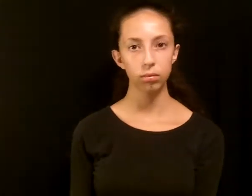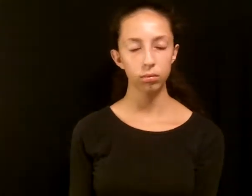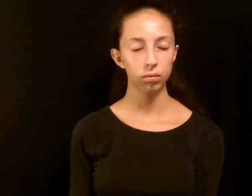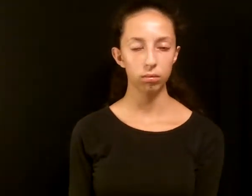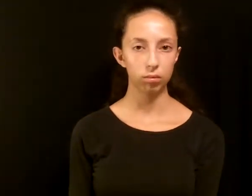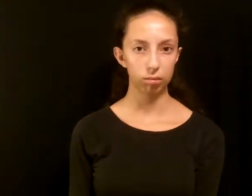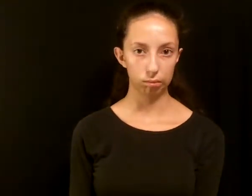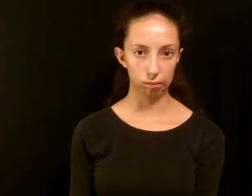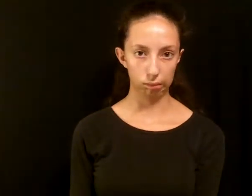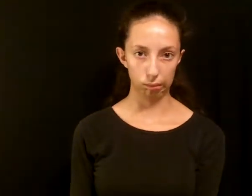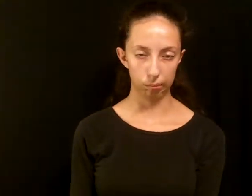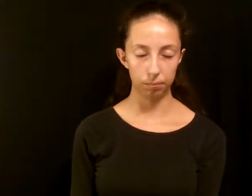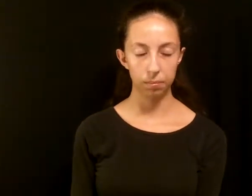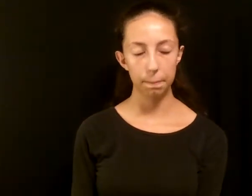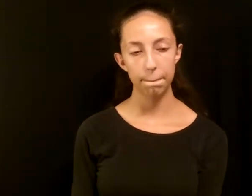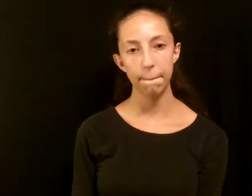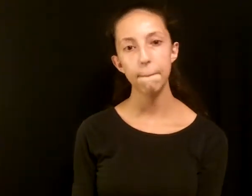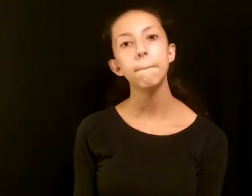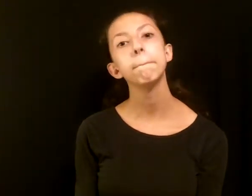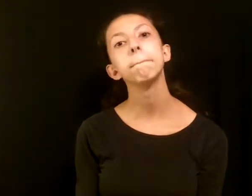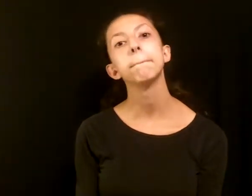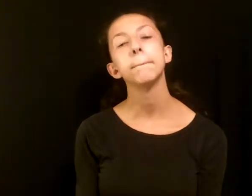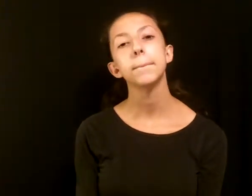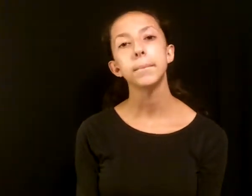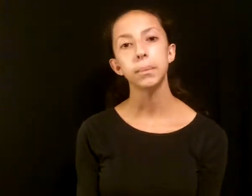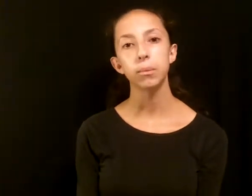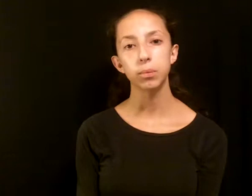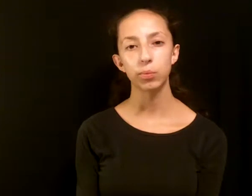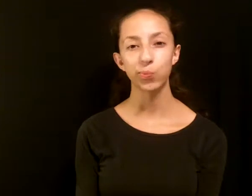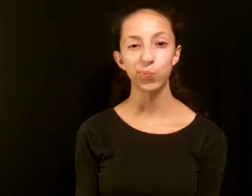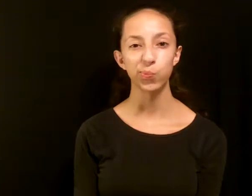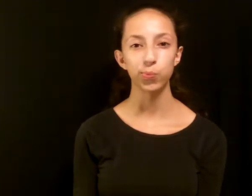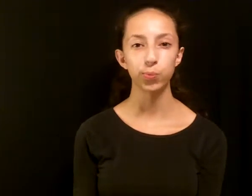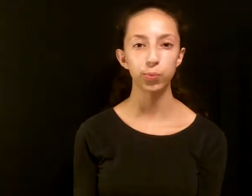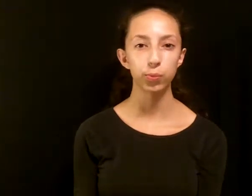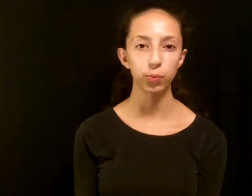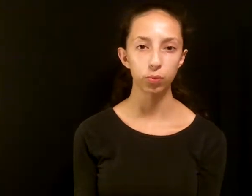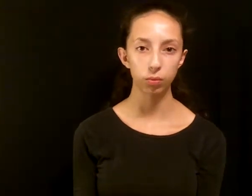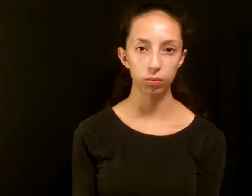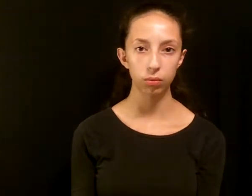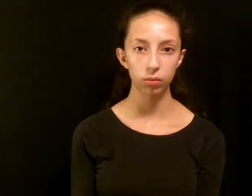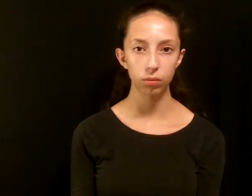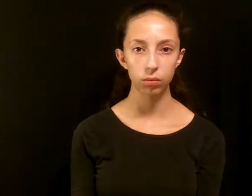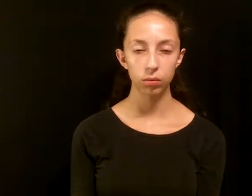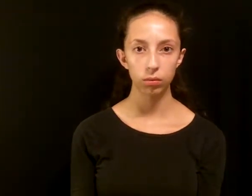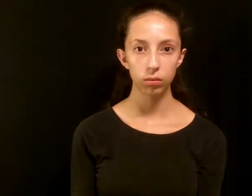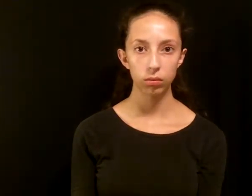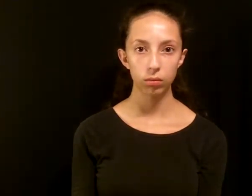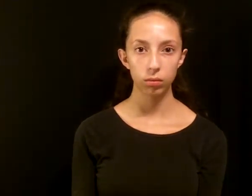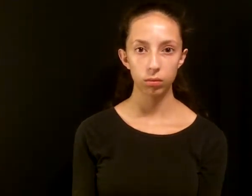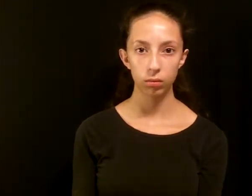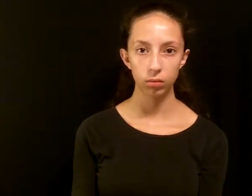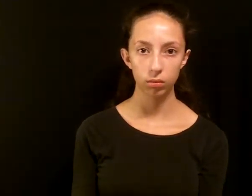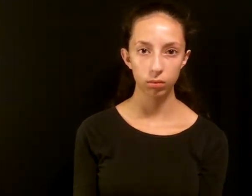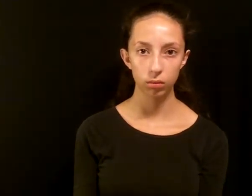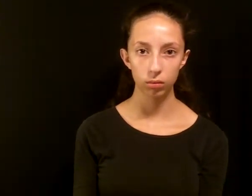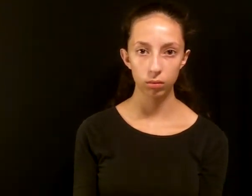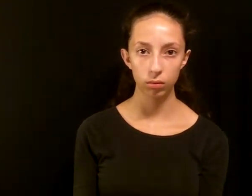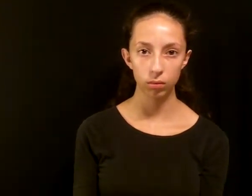Don't do that. But when you see people kind of rock, that's totally natural. It's actually easier to read if you know that that's happening. Just like